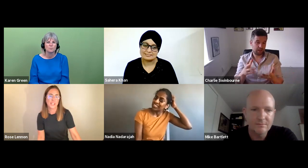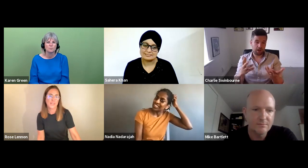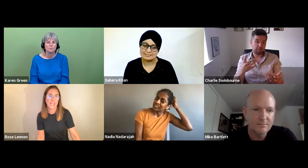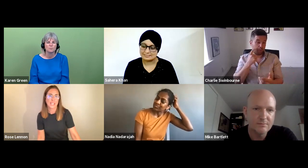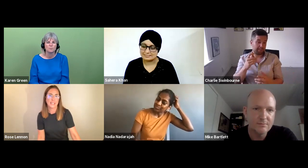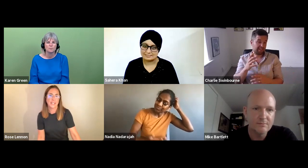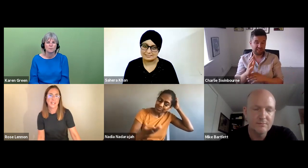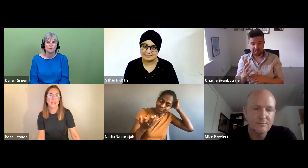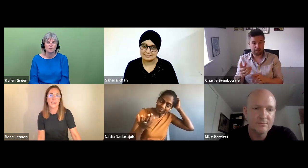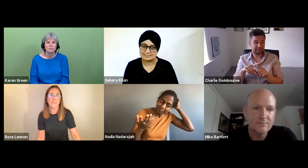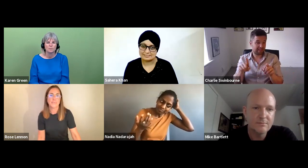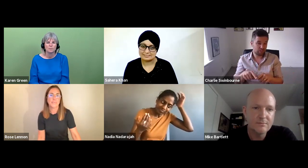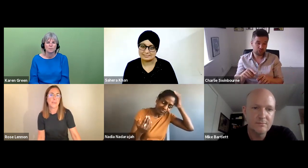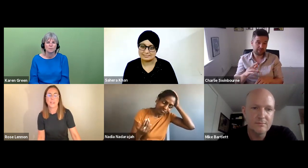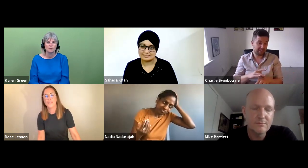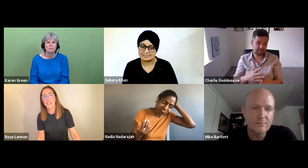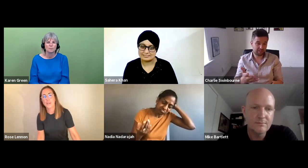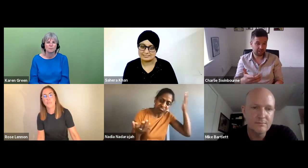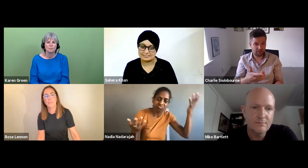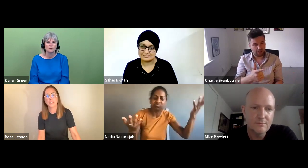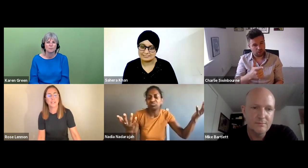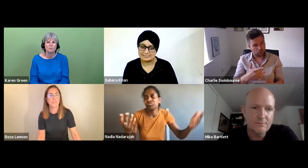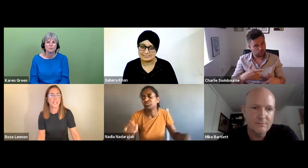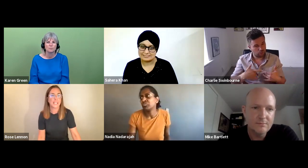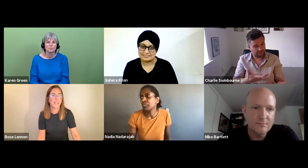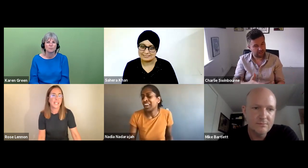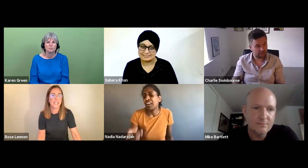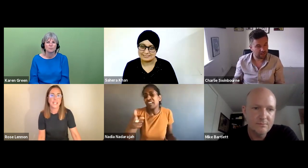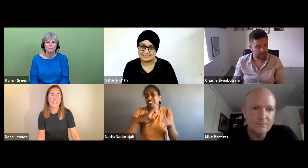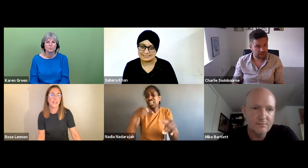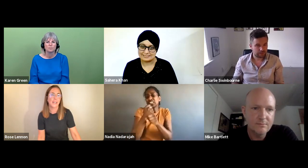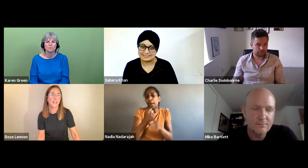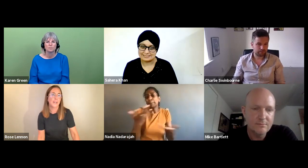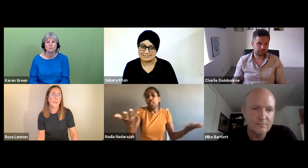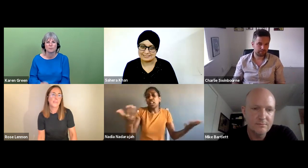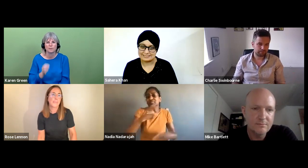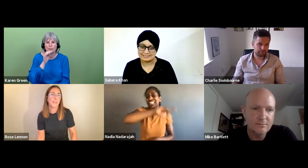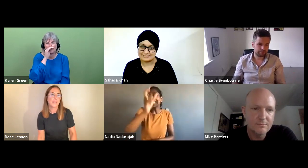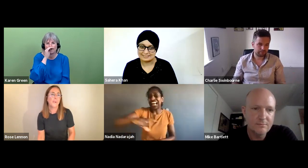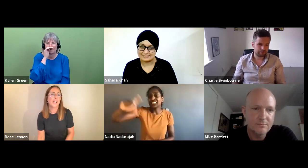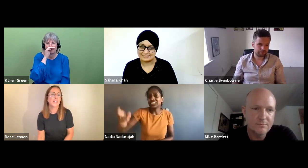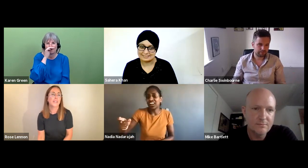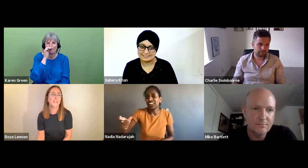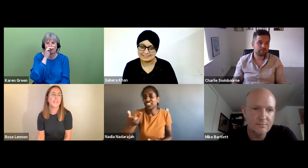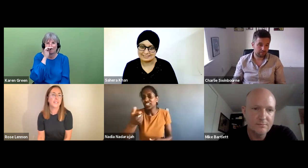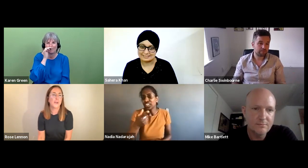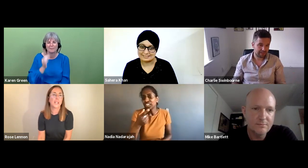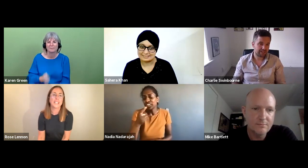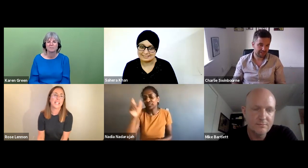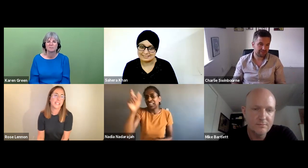you've seen? Maybe film, maybe it be TV, theatre. Well, so EastEnders,